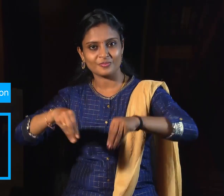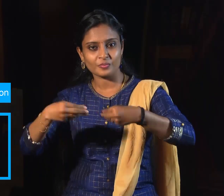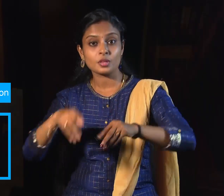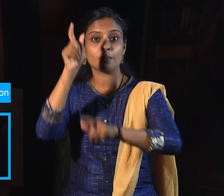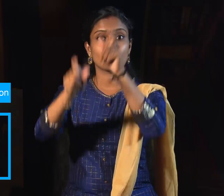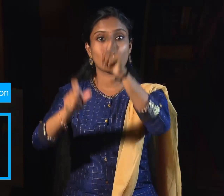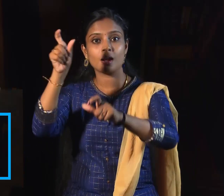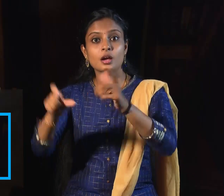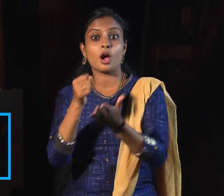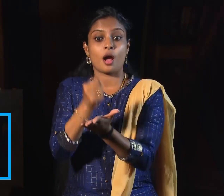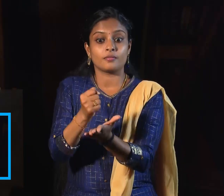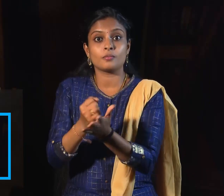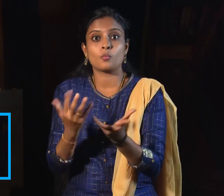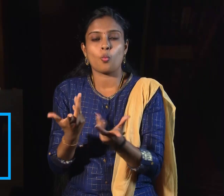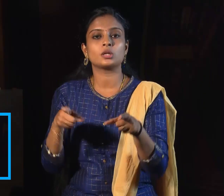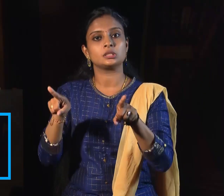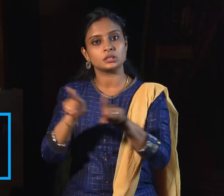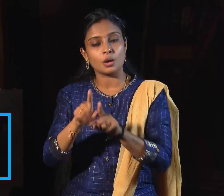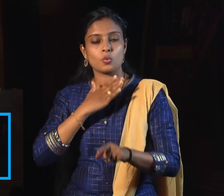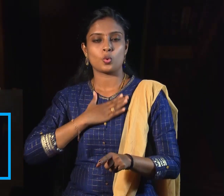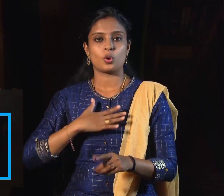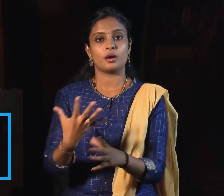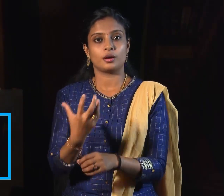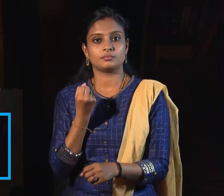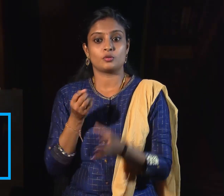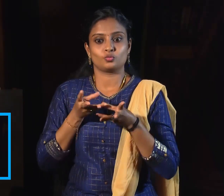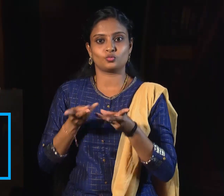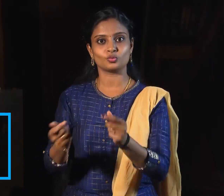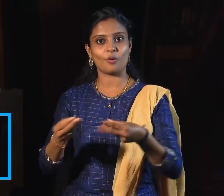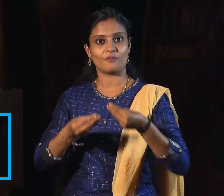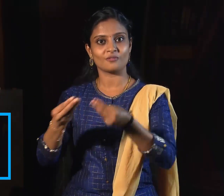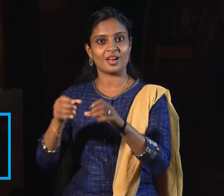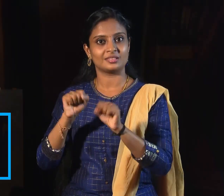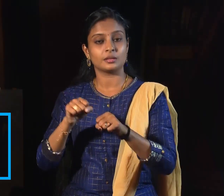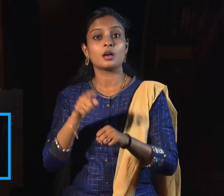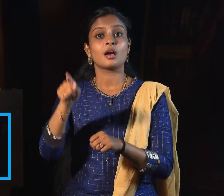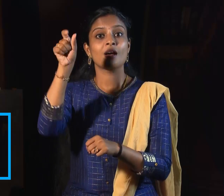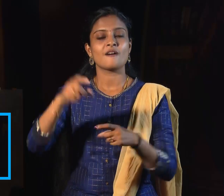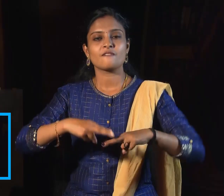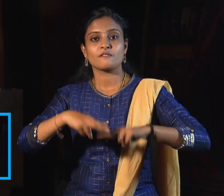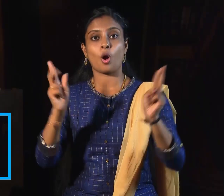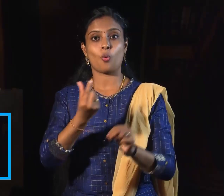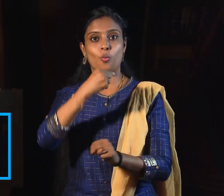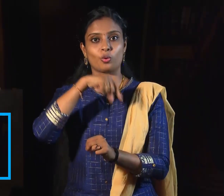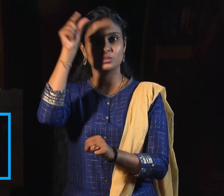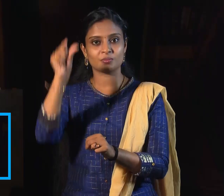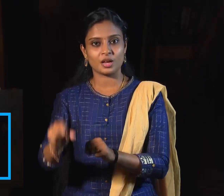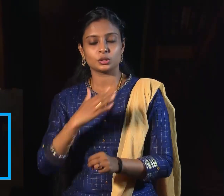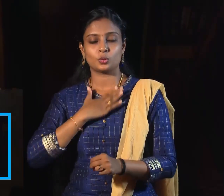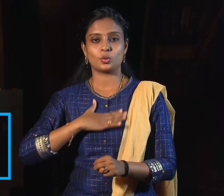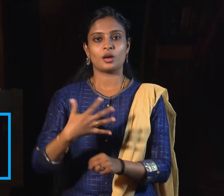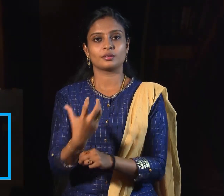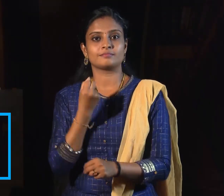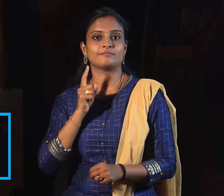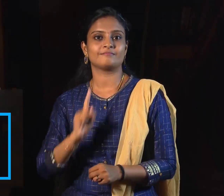to satisfy their wants. As when the consumer, the final user, is satisfied, he or she will purchase the